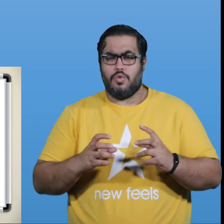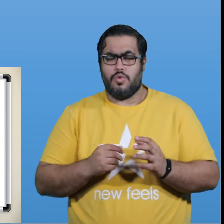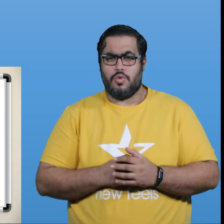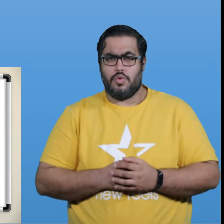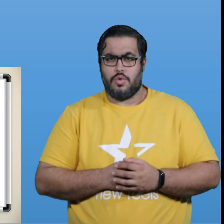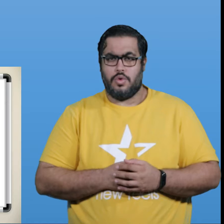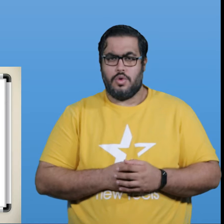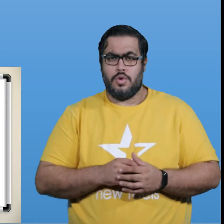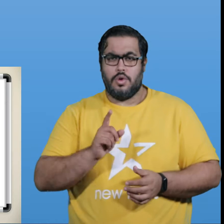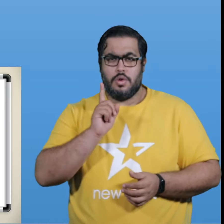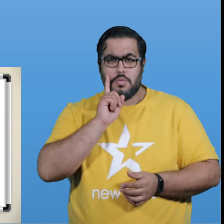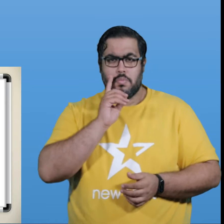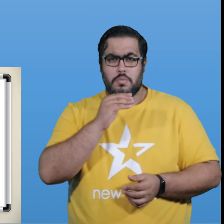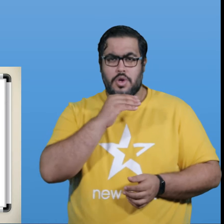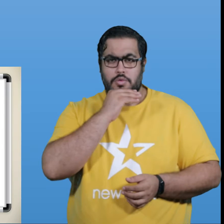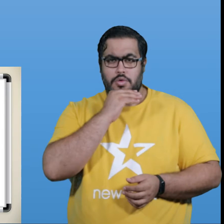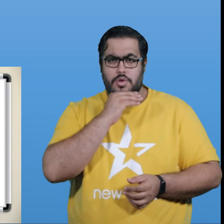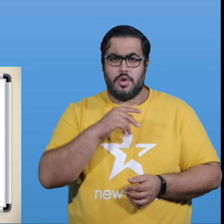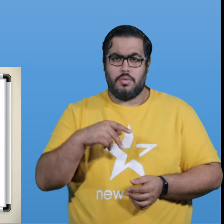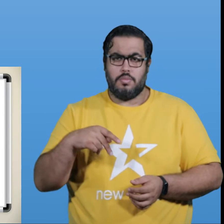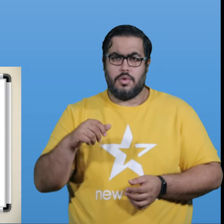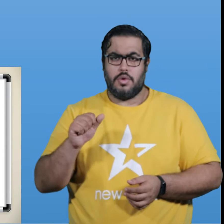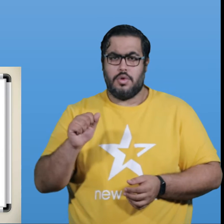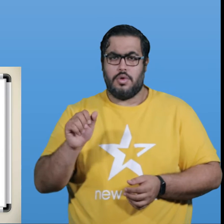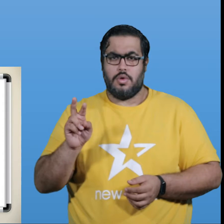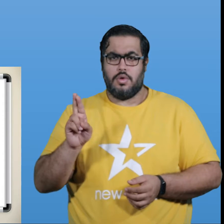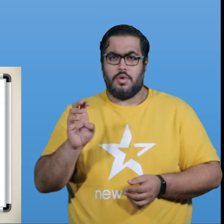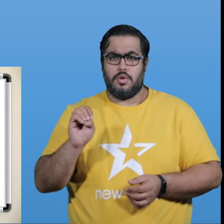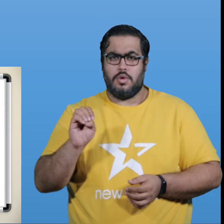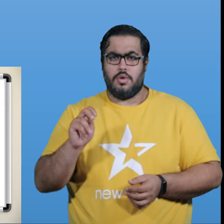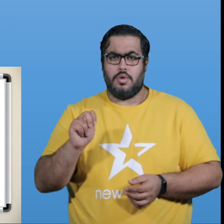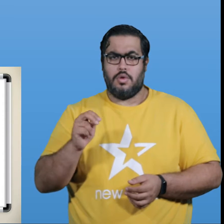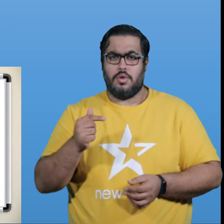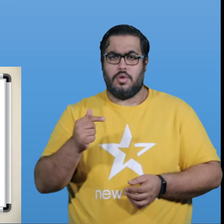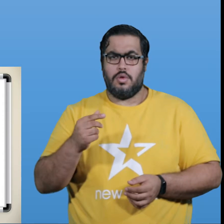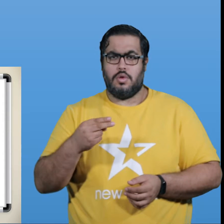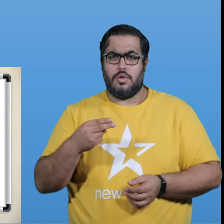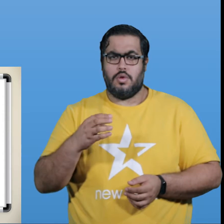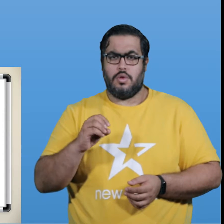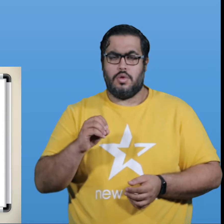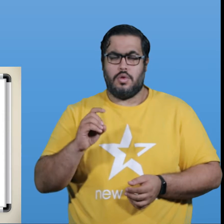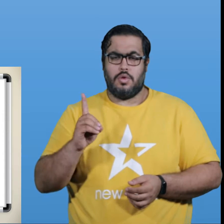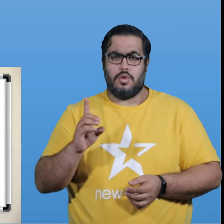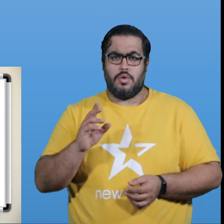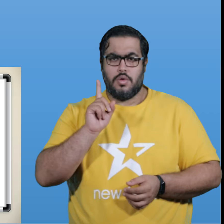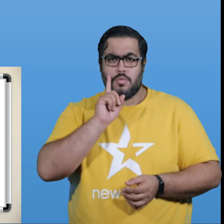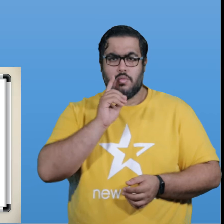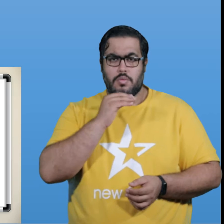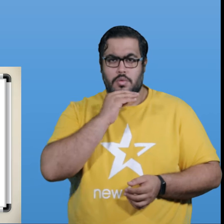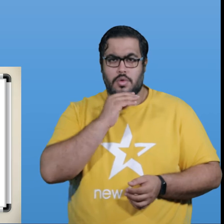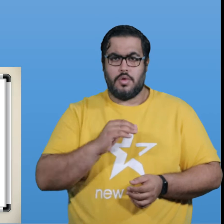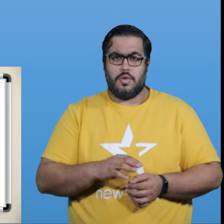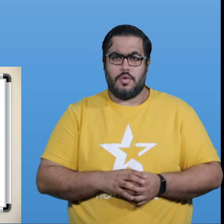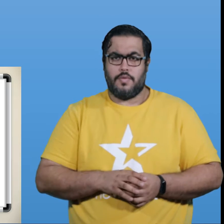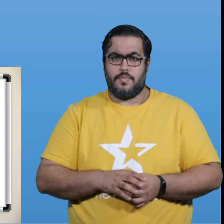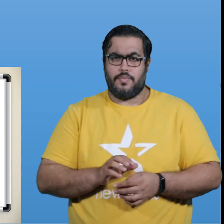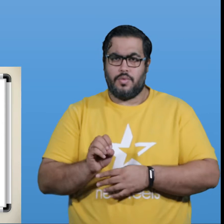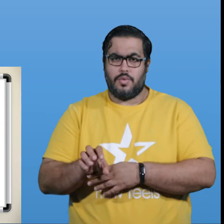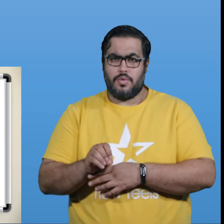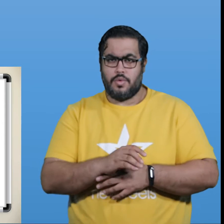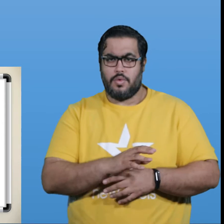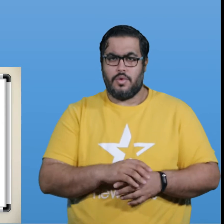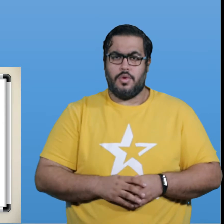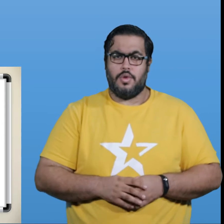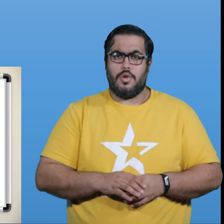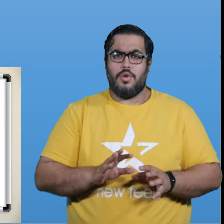yeah? So it's parenthood. It's a noun. It means the state of being a mother or a father. For example,